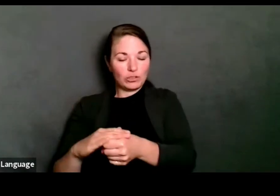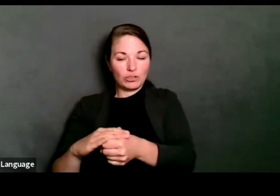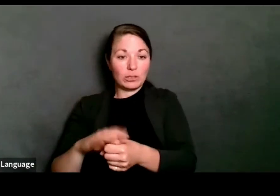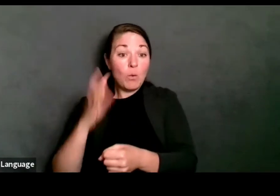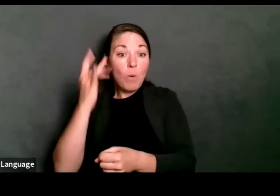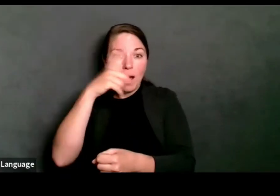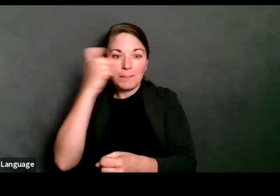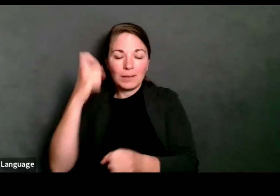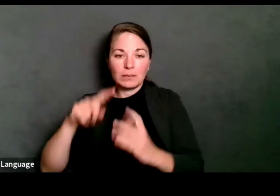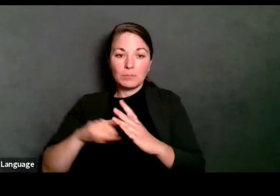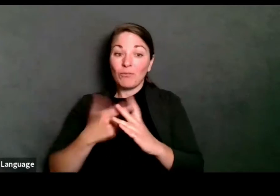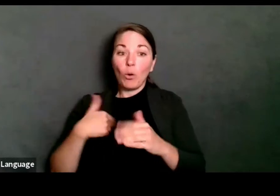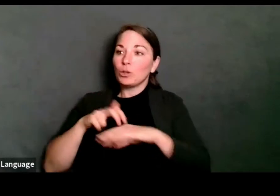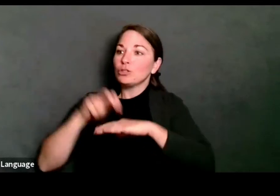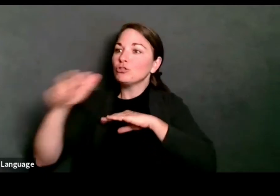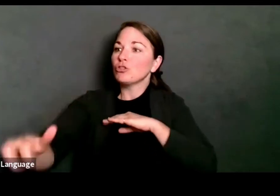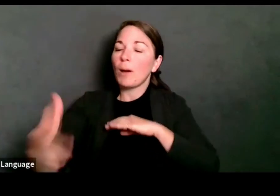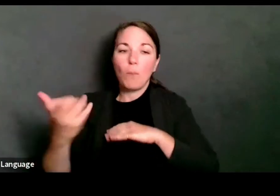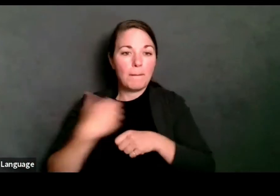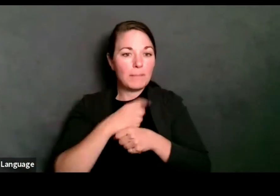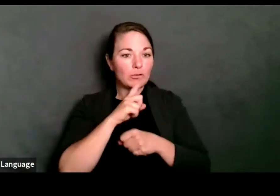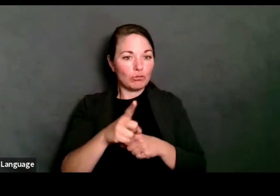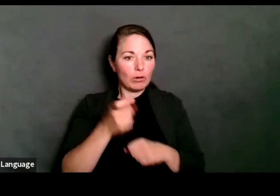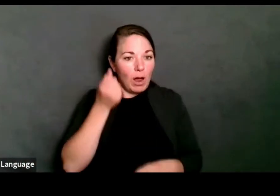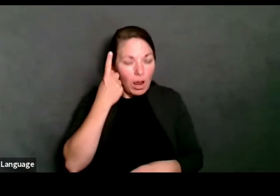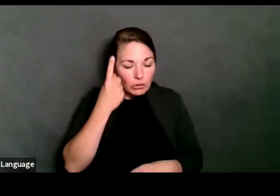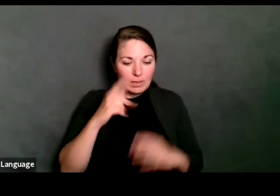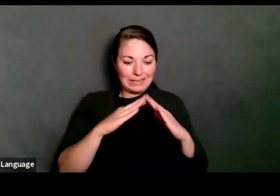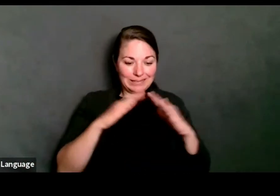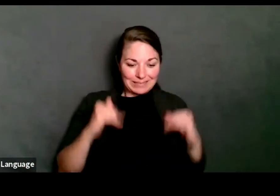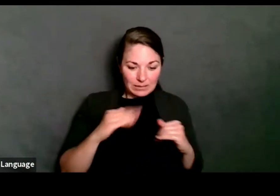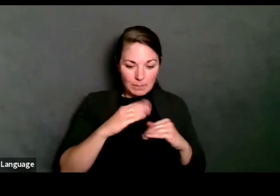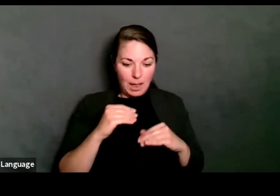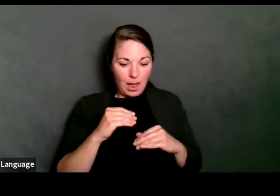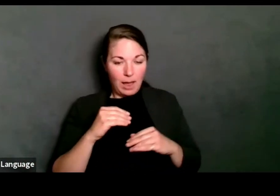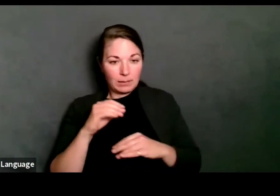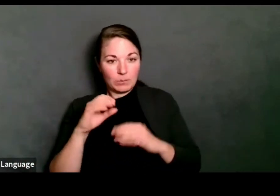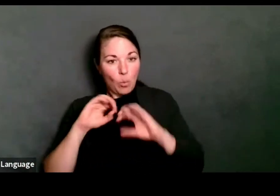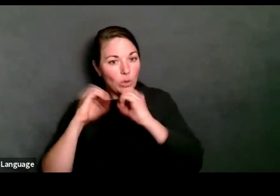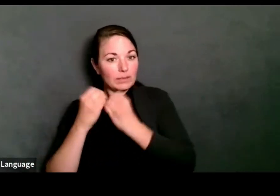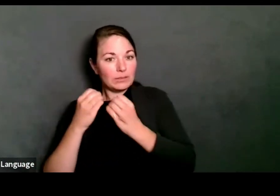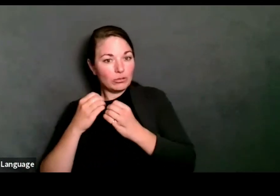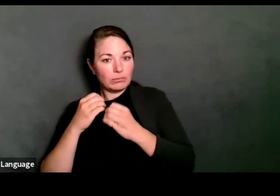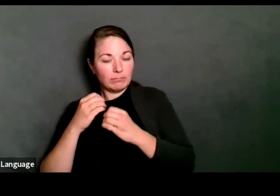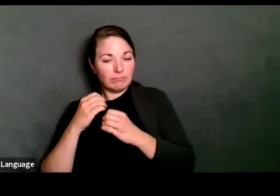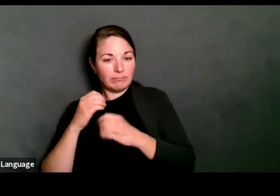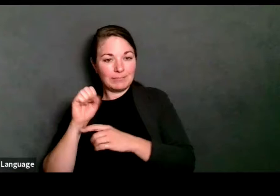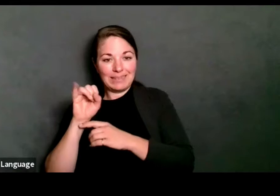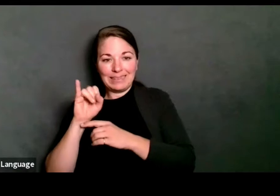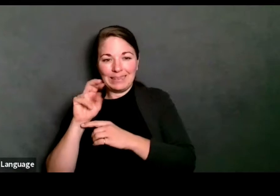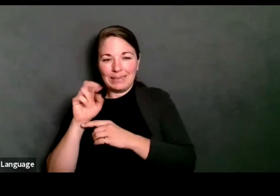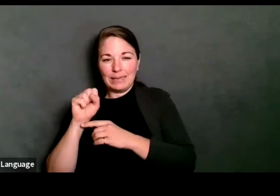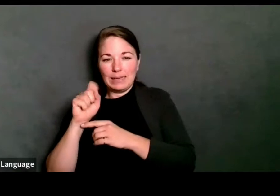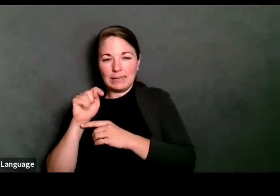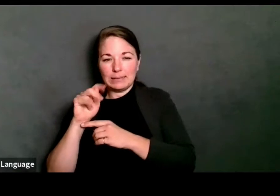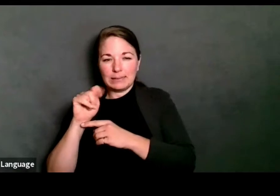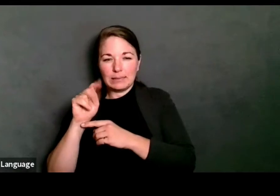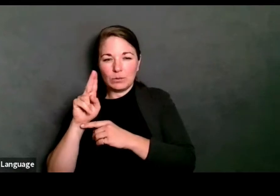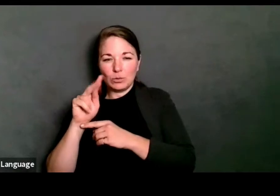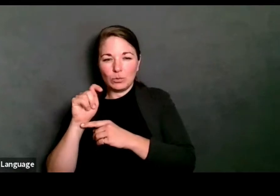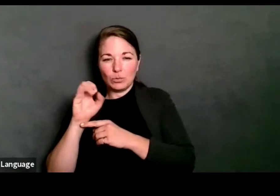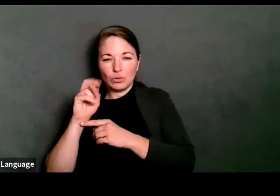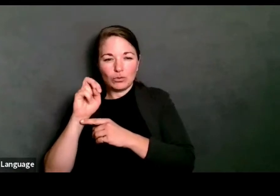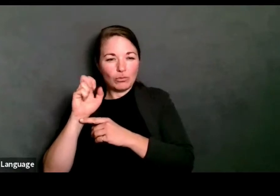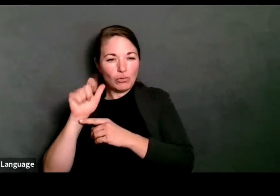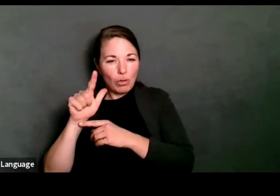basics of taking an intersectional approach to understanding systemic and institutional oppression. This is going to be an incredibly brief